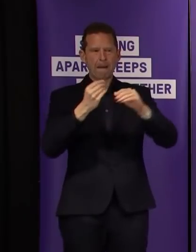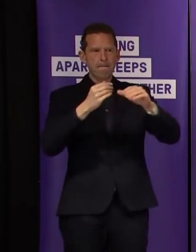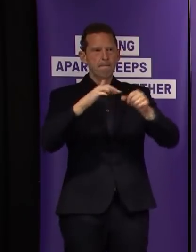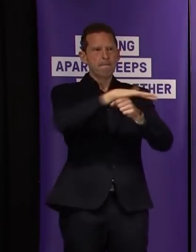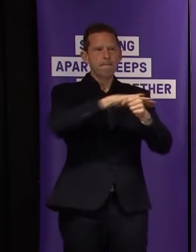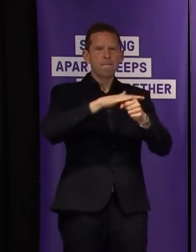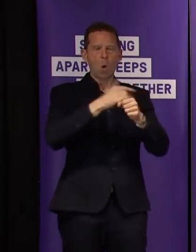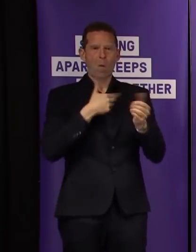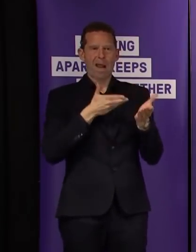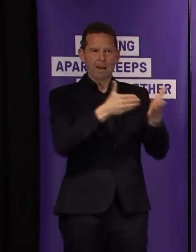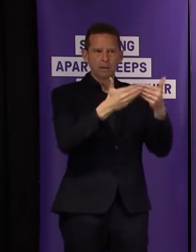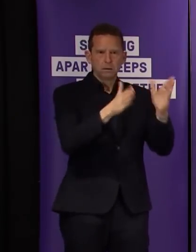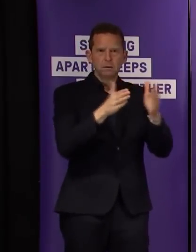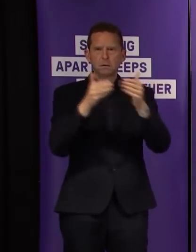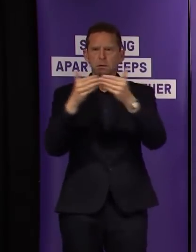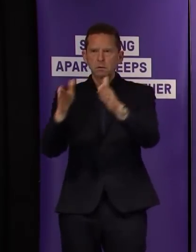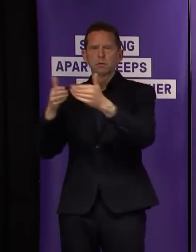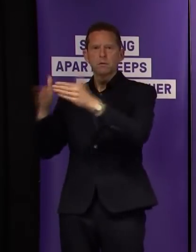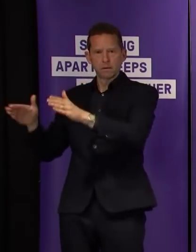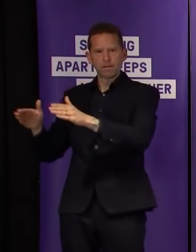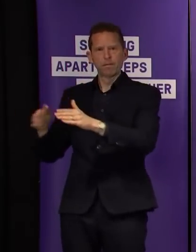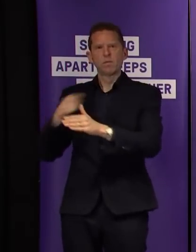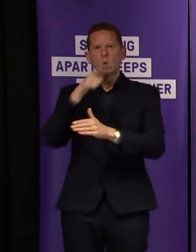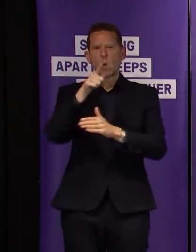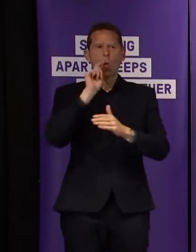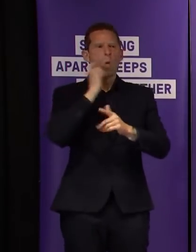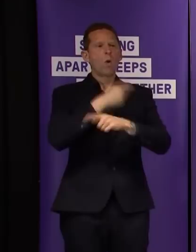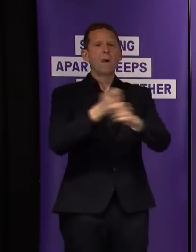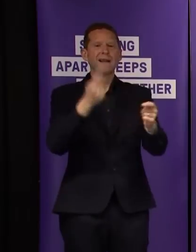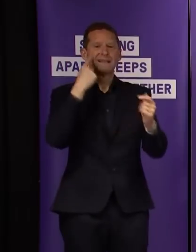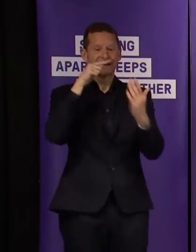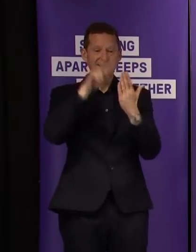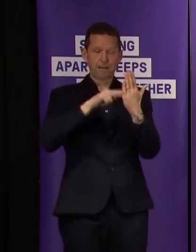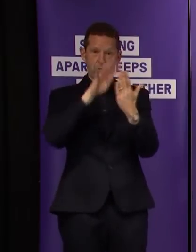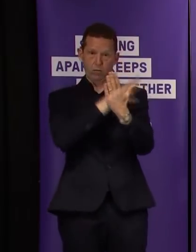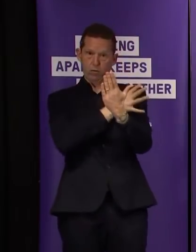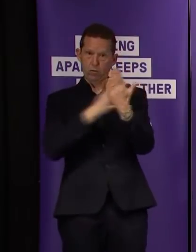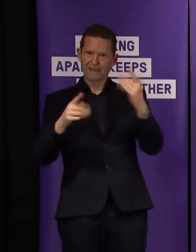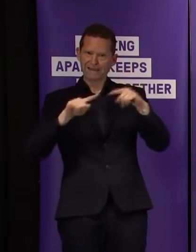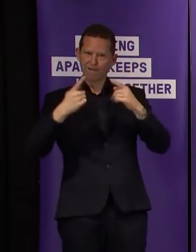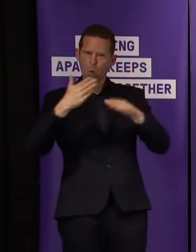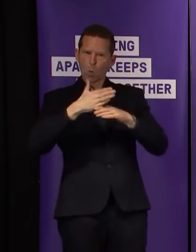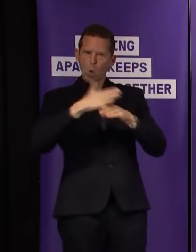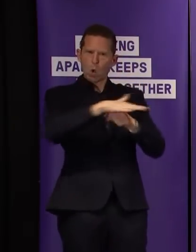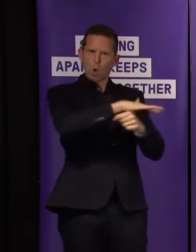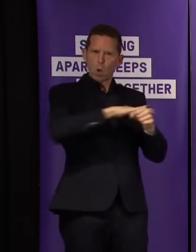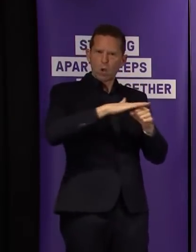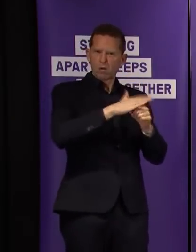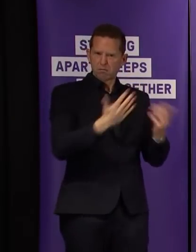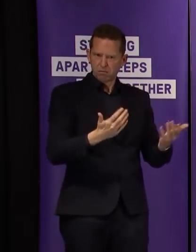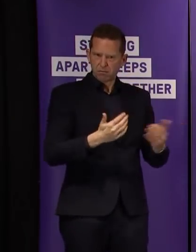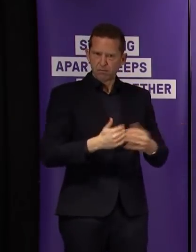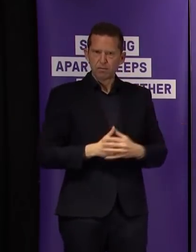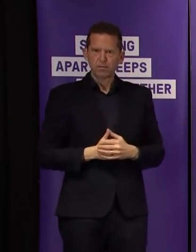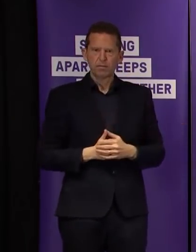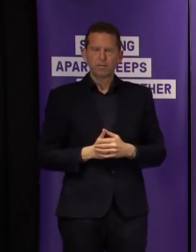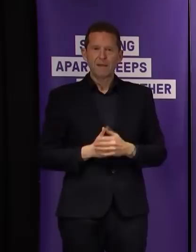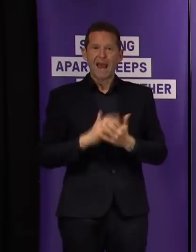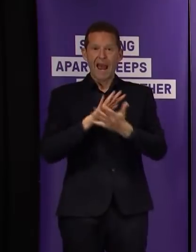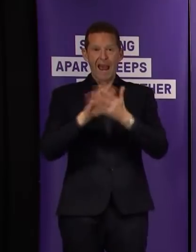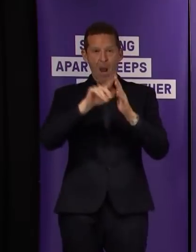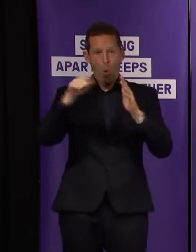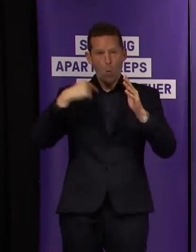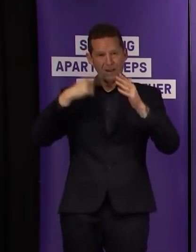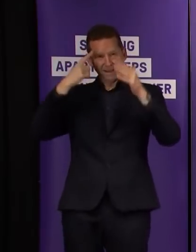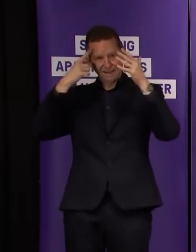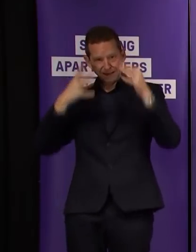and you have a breakdown of those different industries and the way in which we have arrived at those